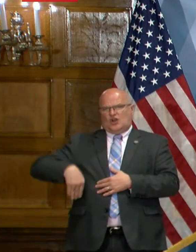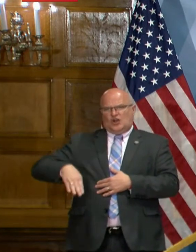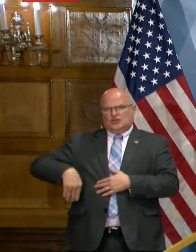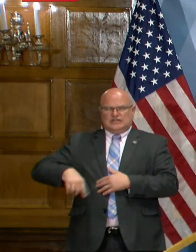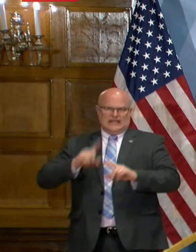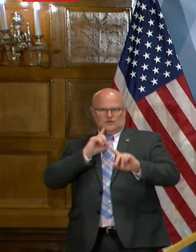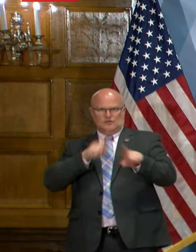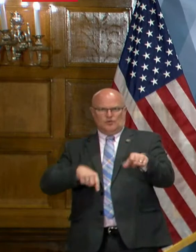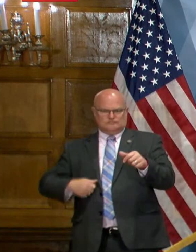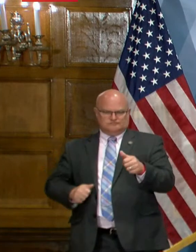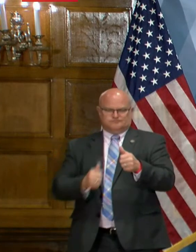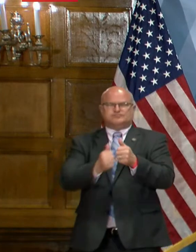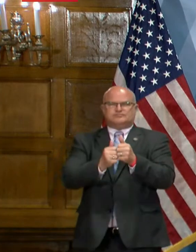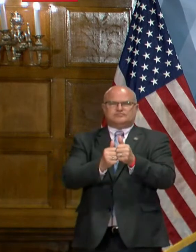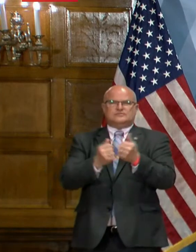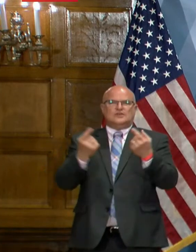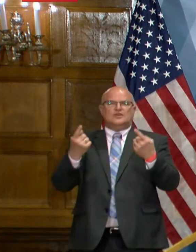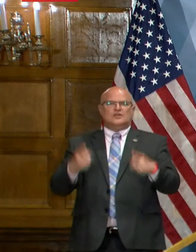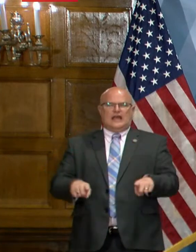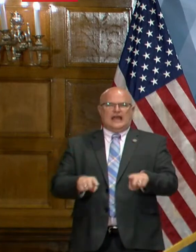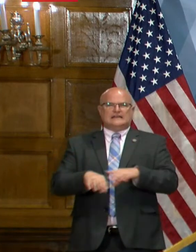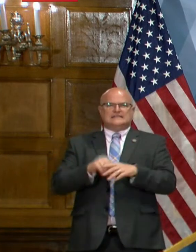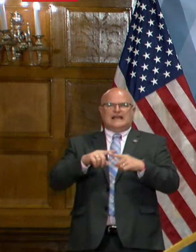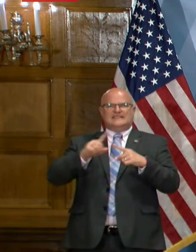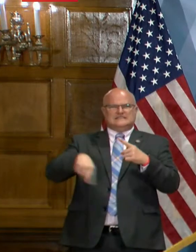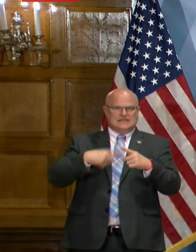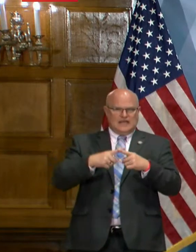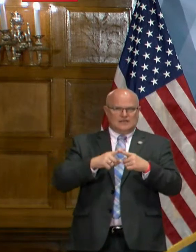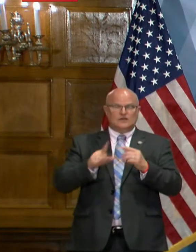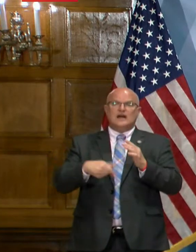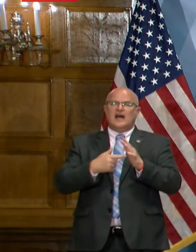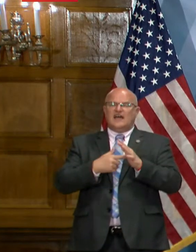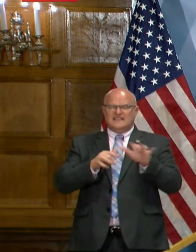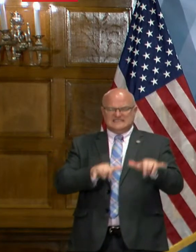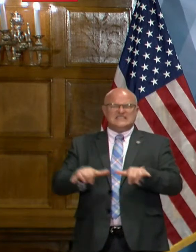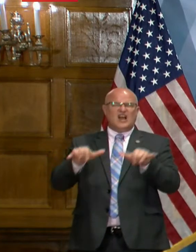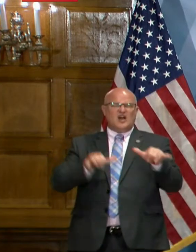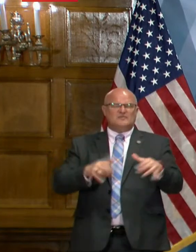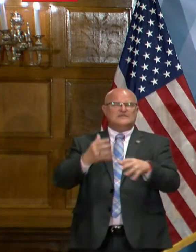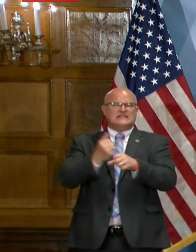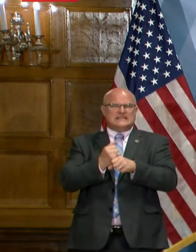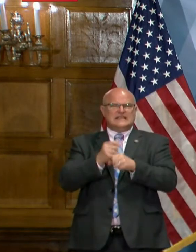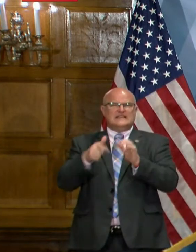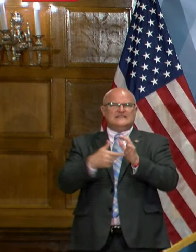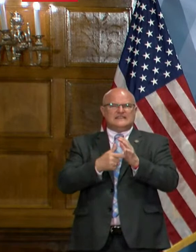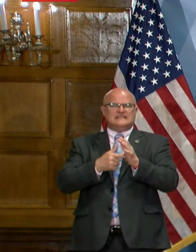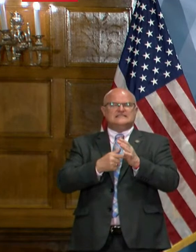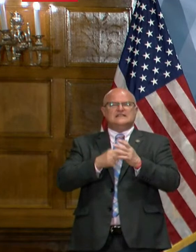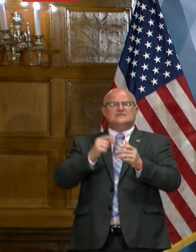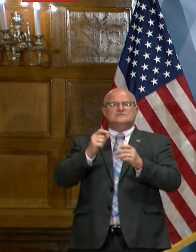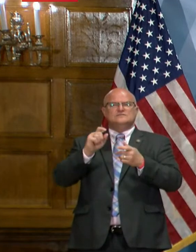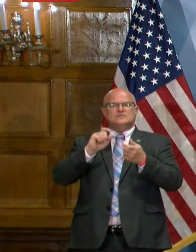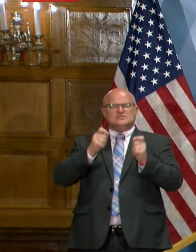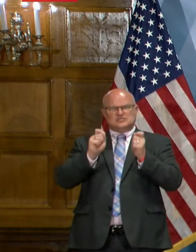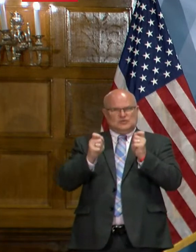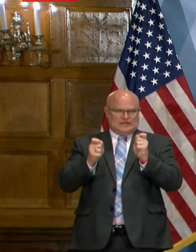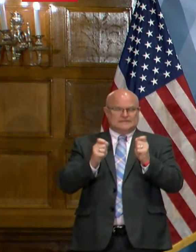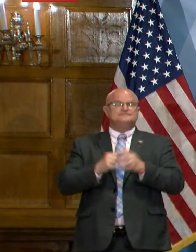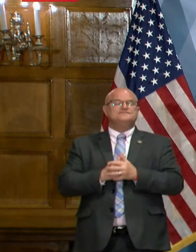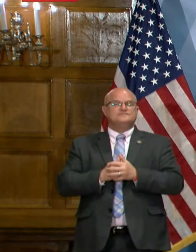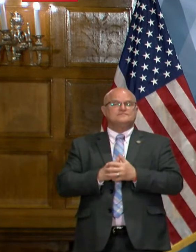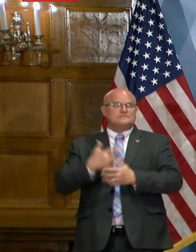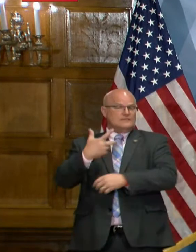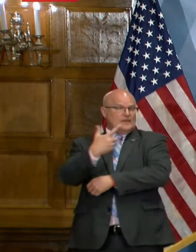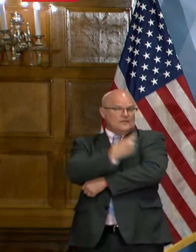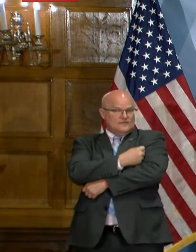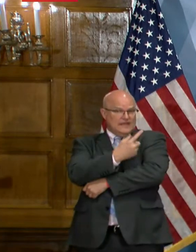delayed reports. So they occurred outside of this cycle, and this is common for us to get these, but he is correct, 7. So regarding